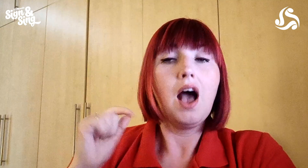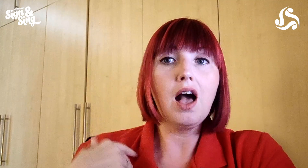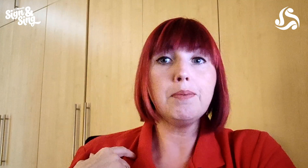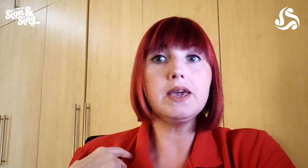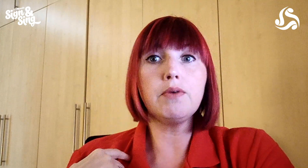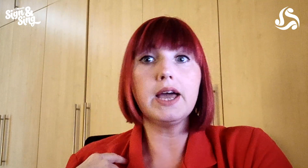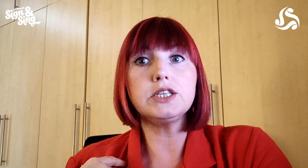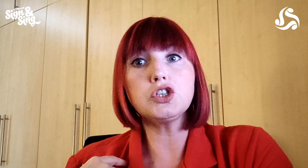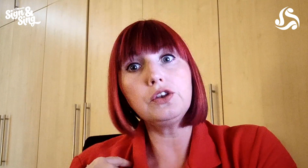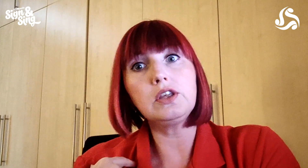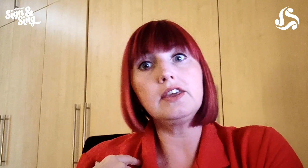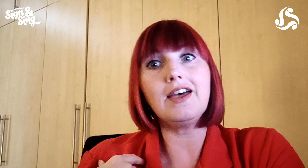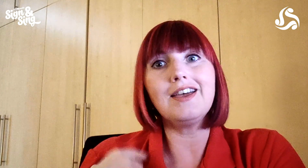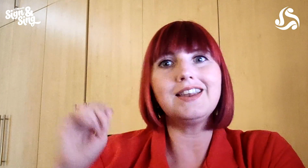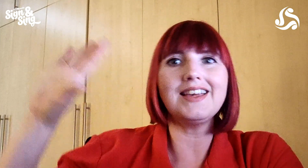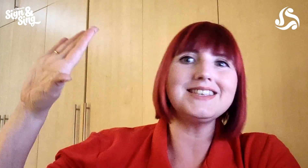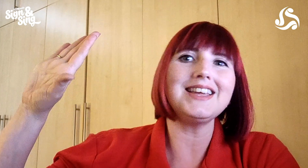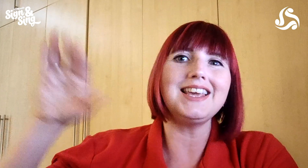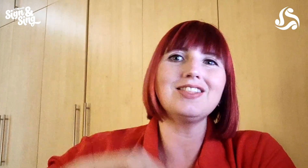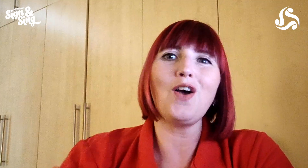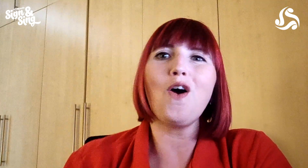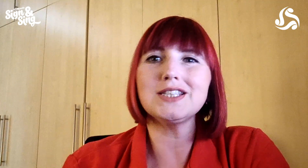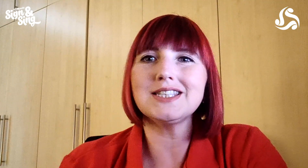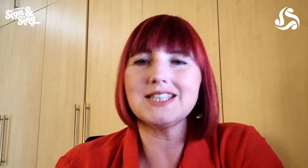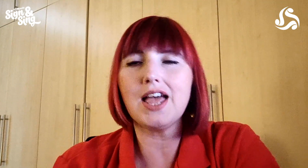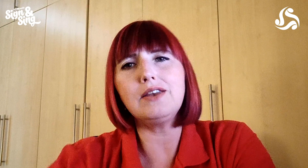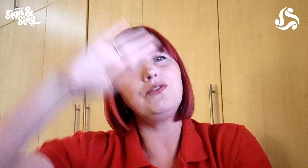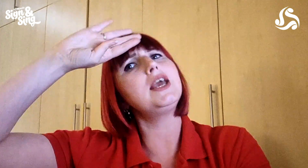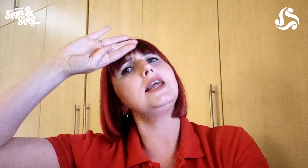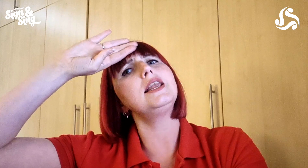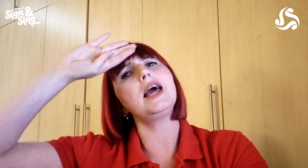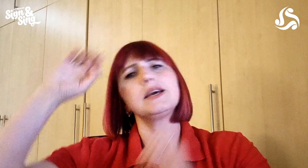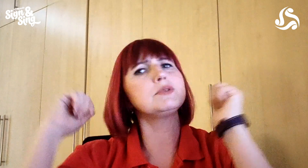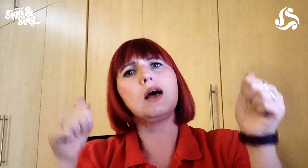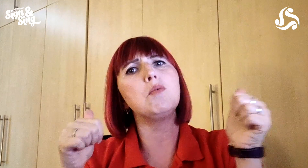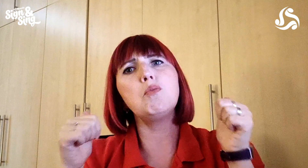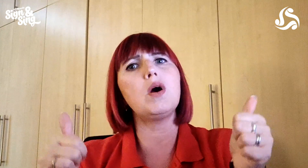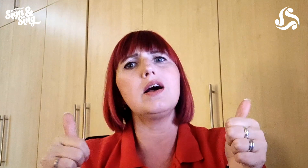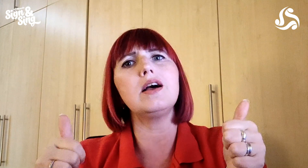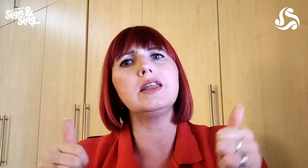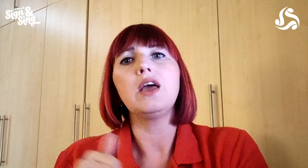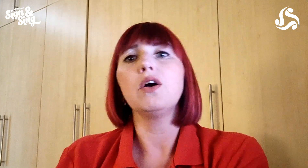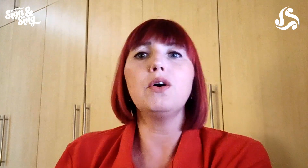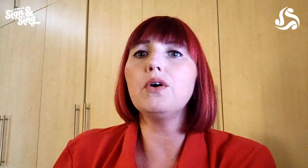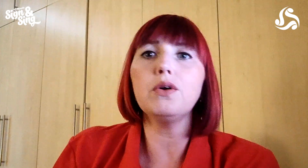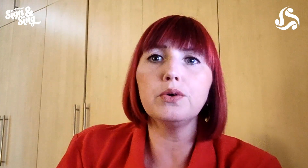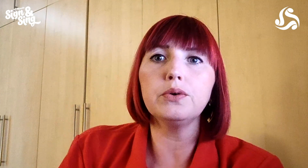octave. I'll be riding shotgun underneath the hot sun, feeling like I'm